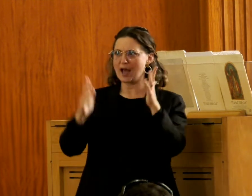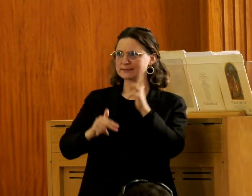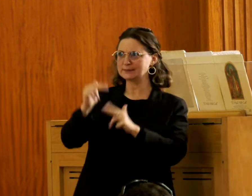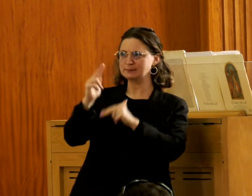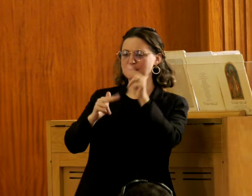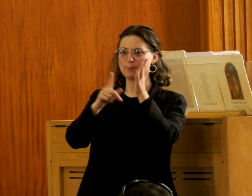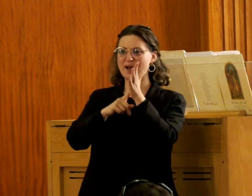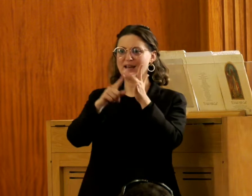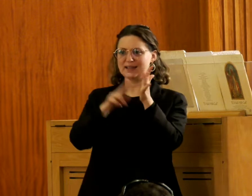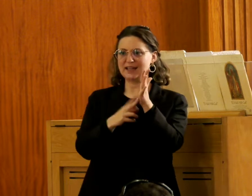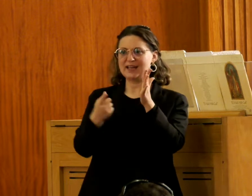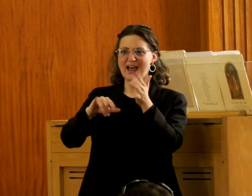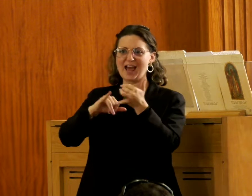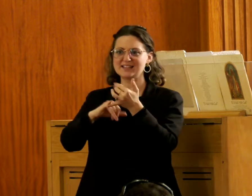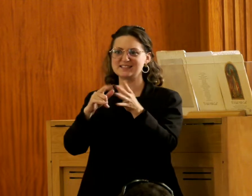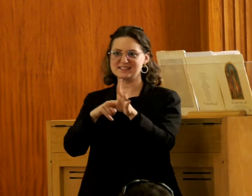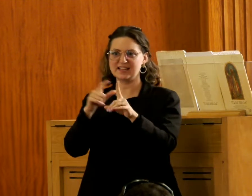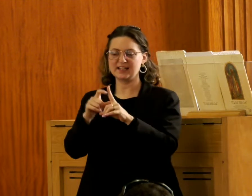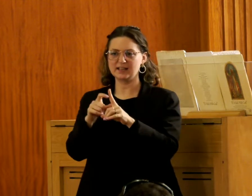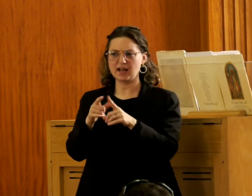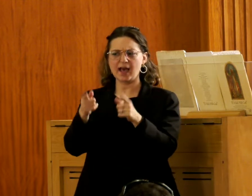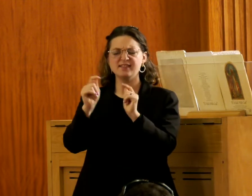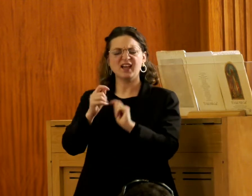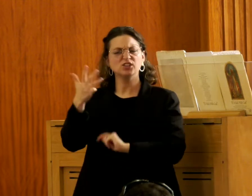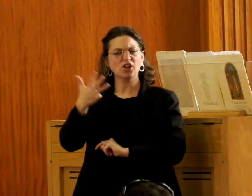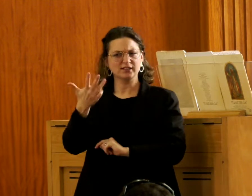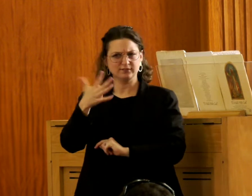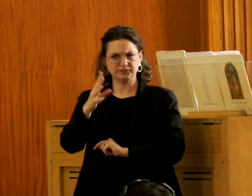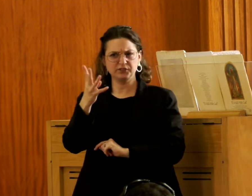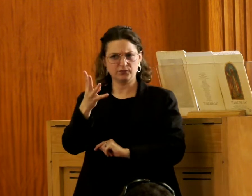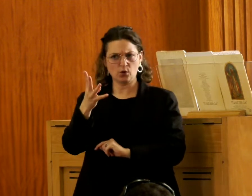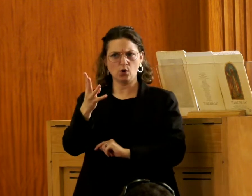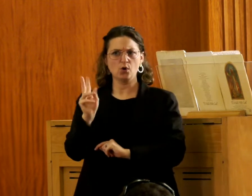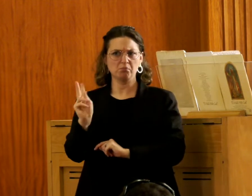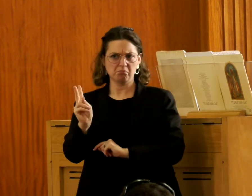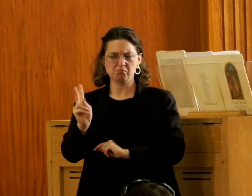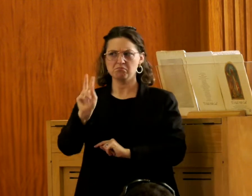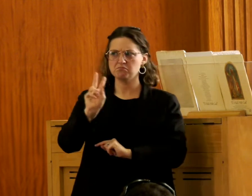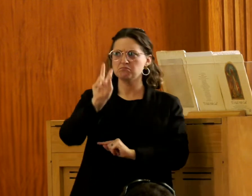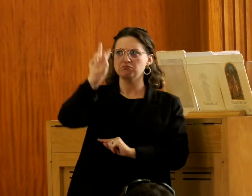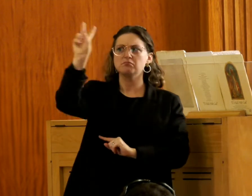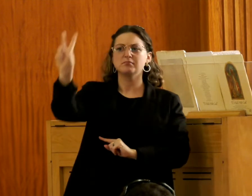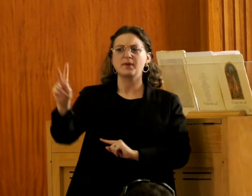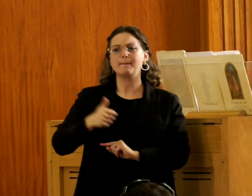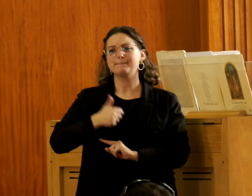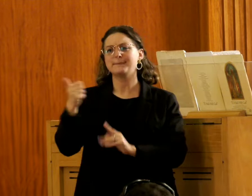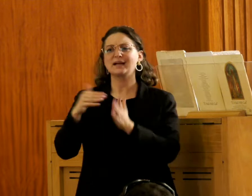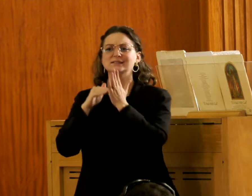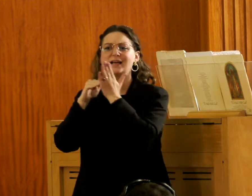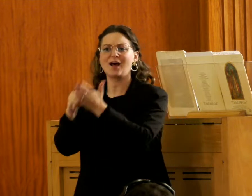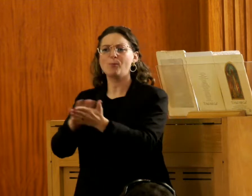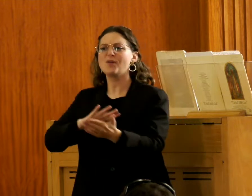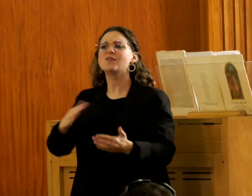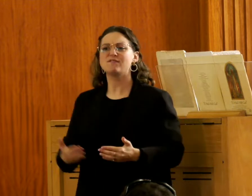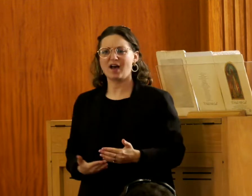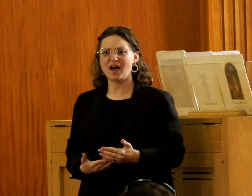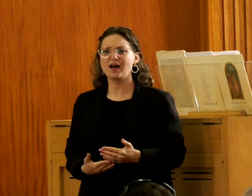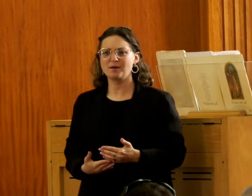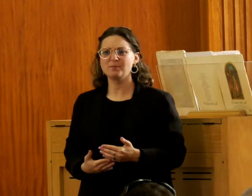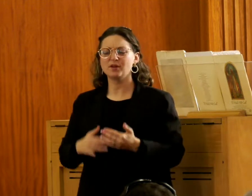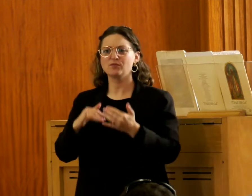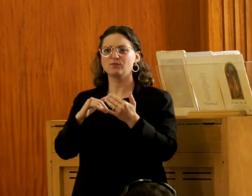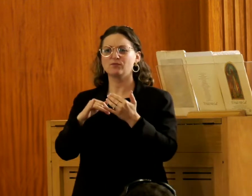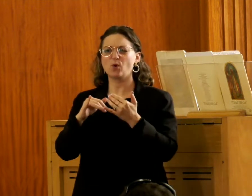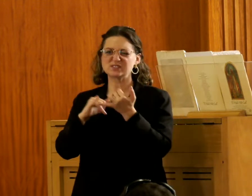but soon after, in 1954, Lynn and Joan went back to help work Slim and Eileen's farm in what was